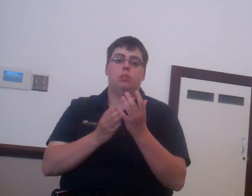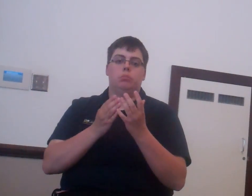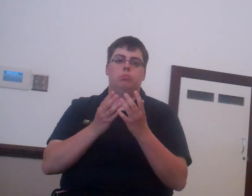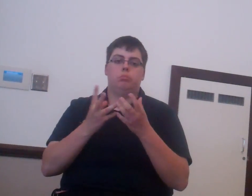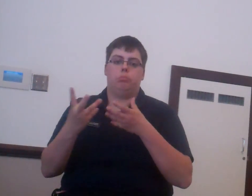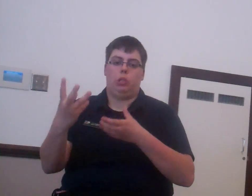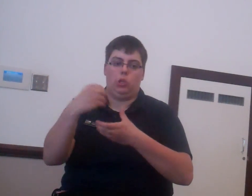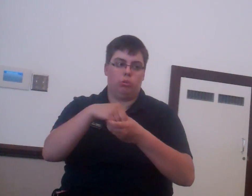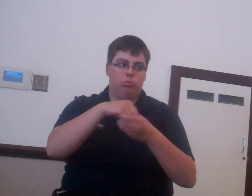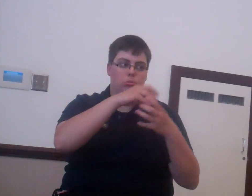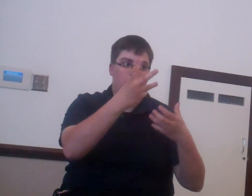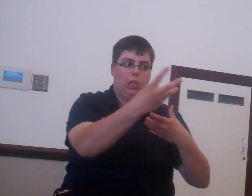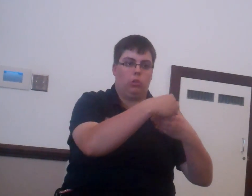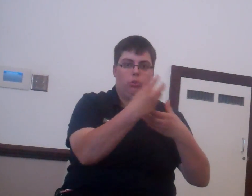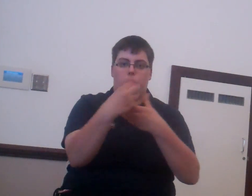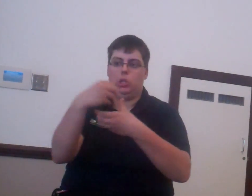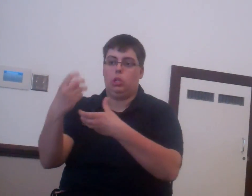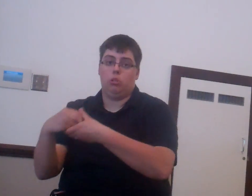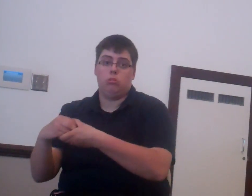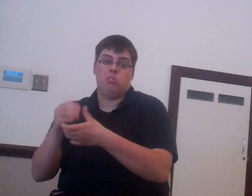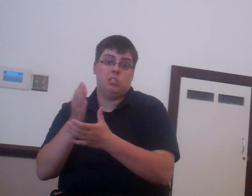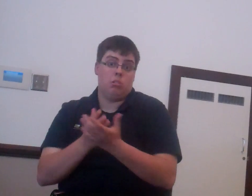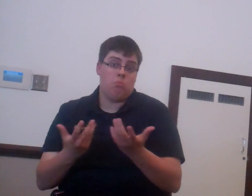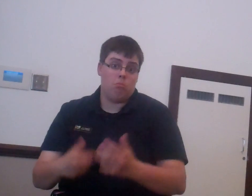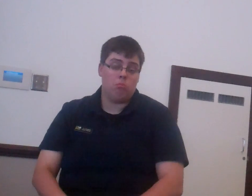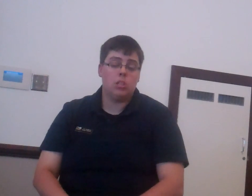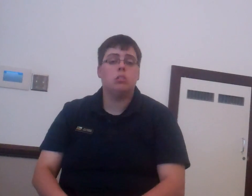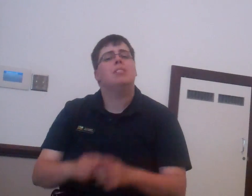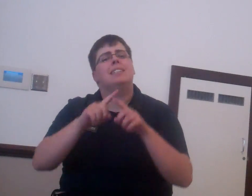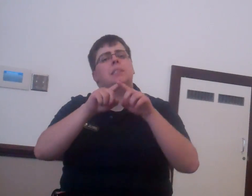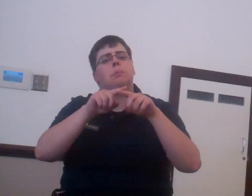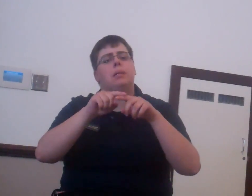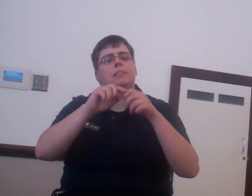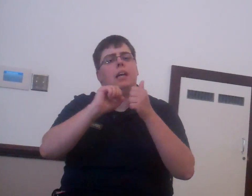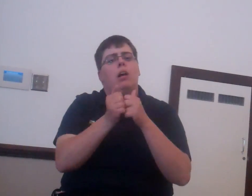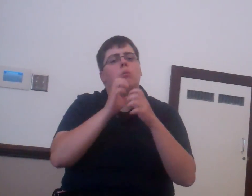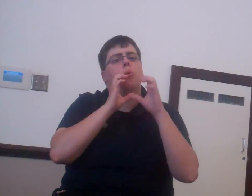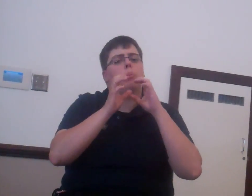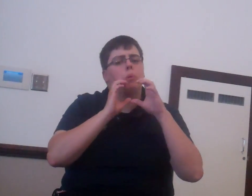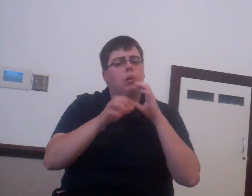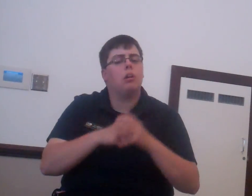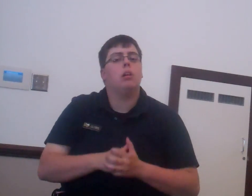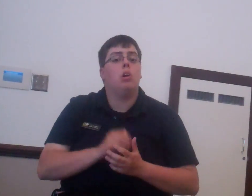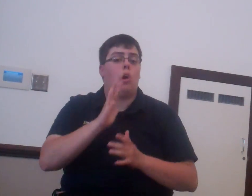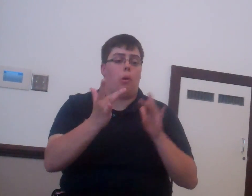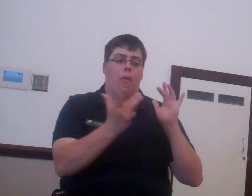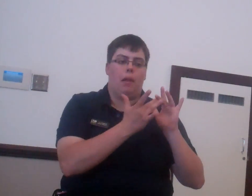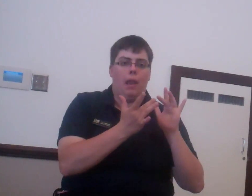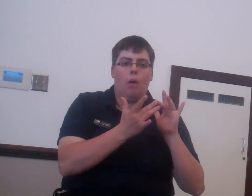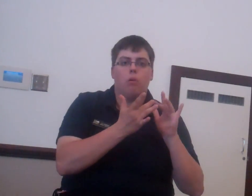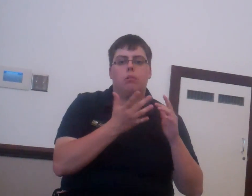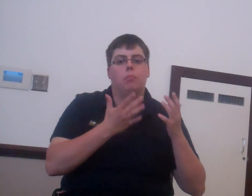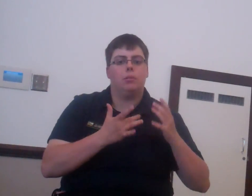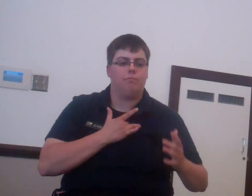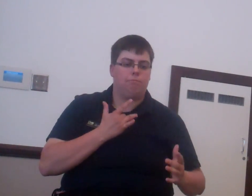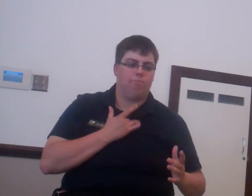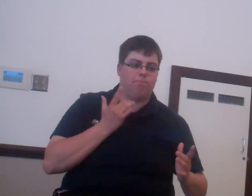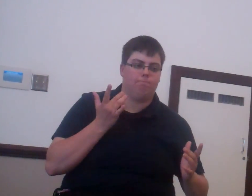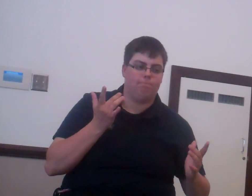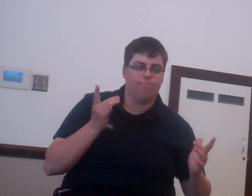So depending on the channels that you use, your network might sort of feel different, right? And there's